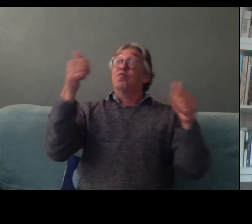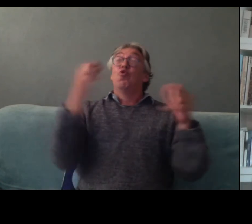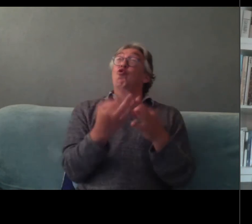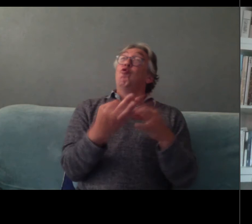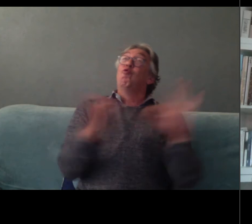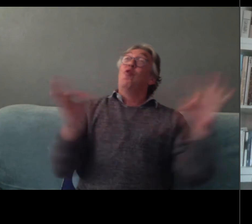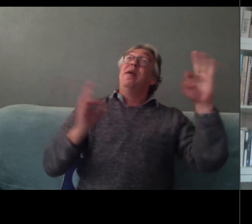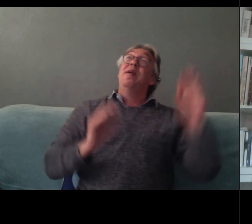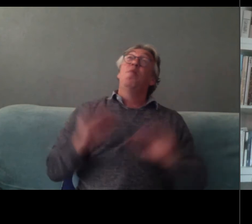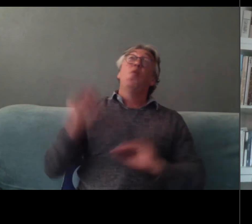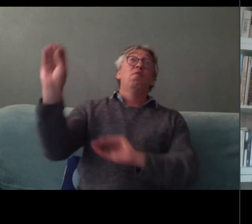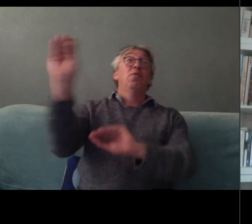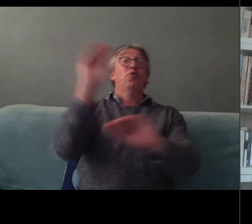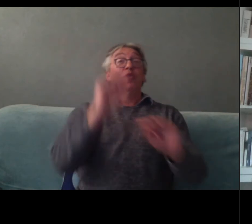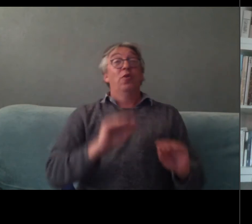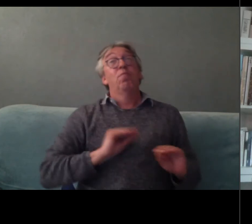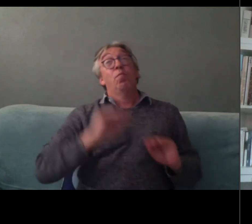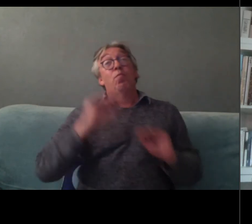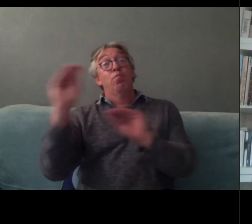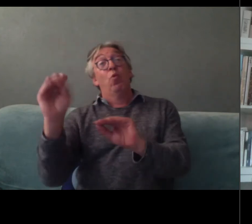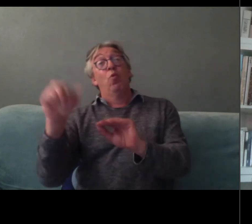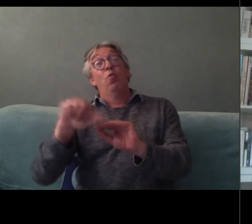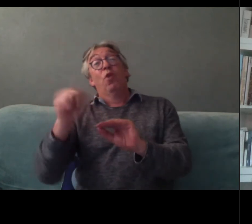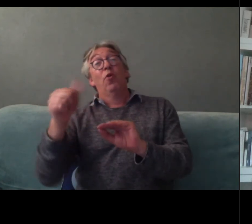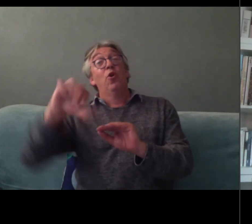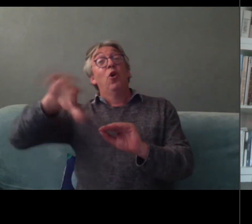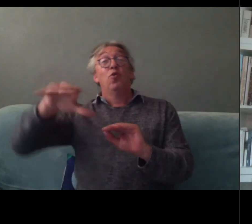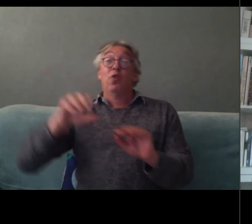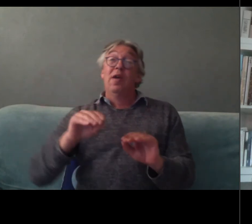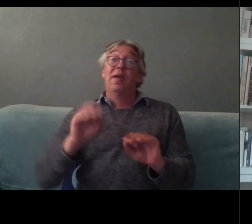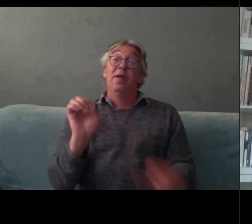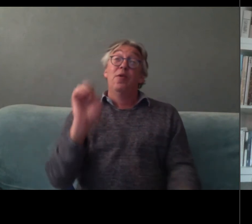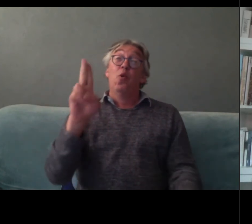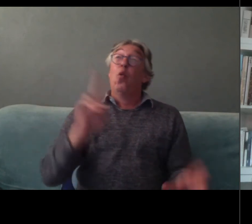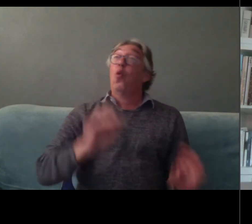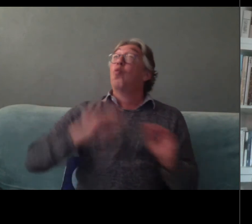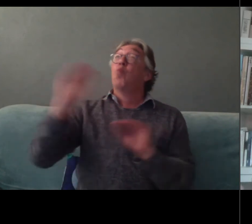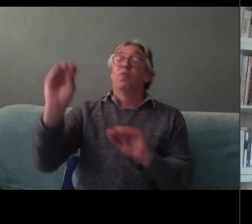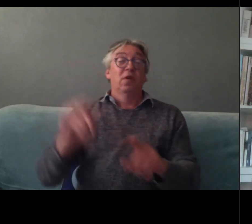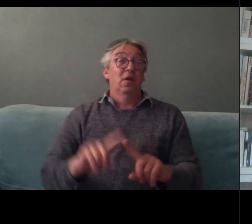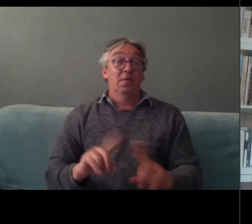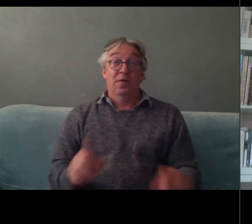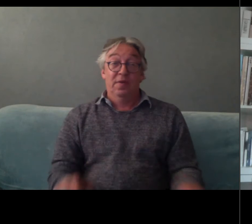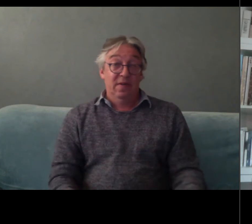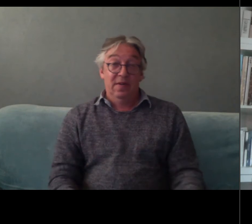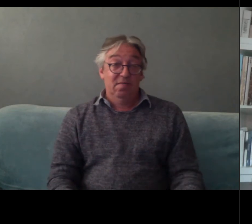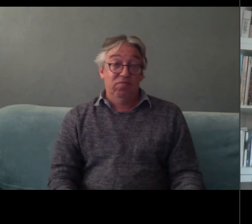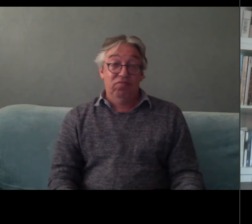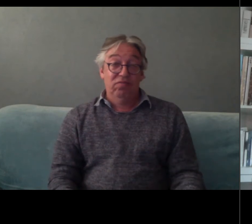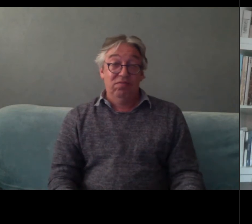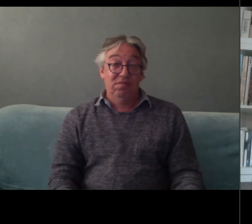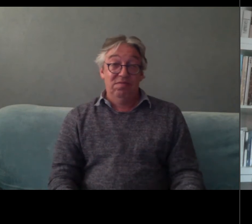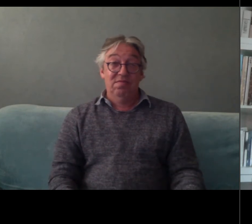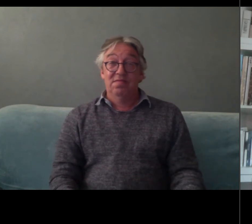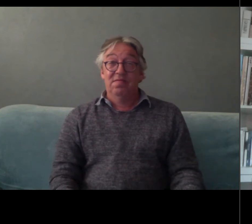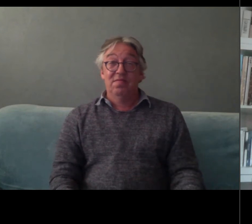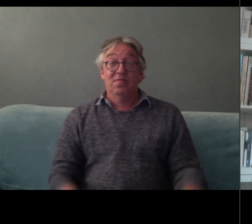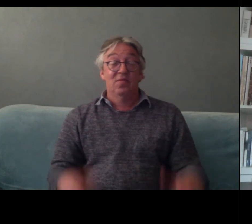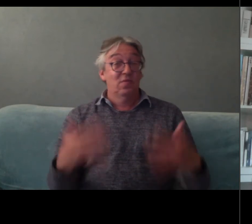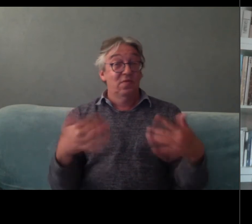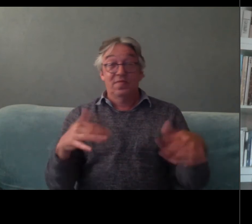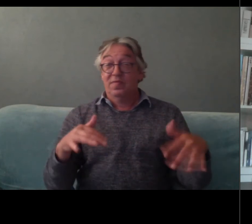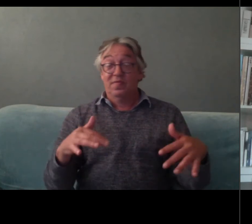country. And that is great. And then you need to do a lot to go through all kind of assessments to get